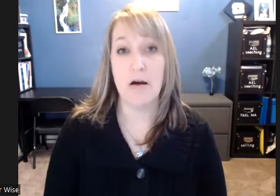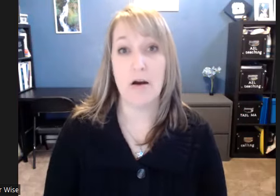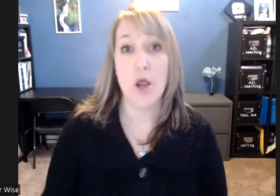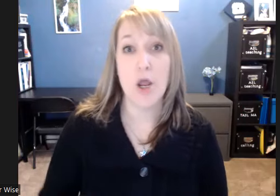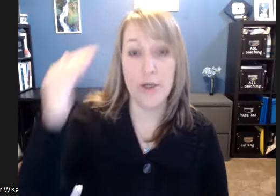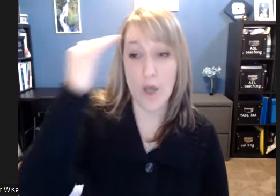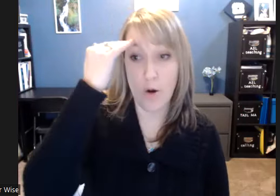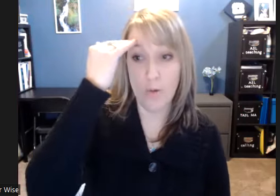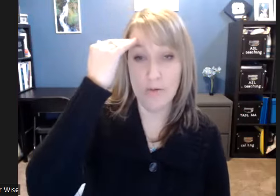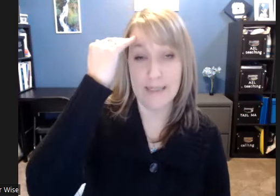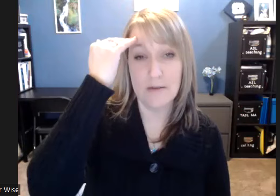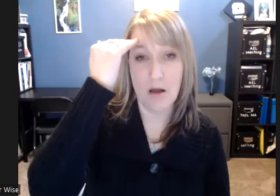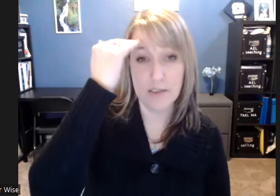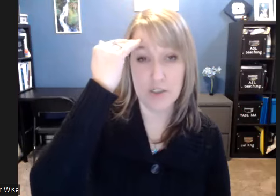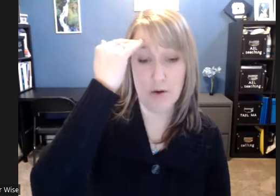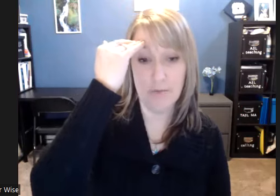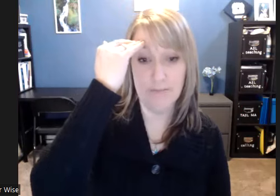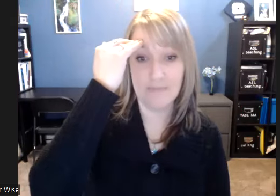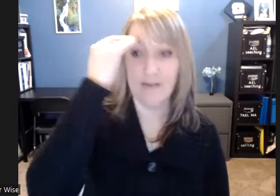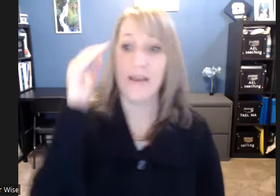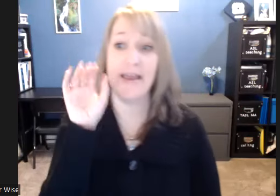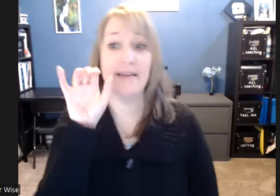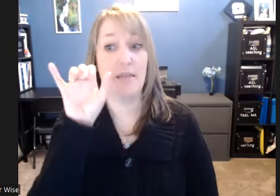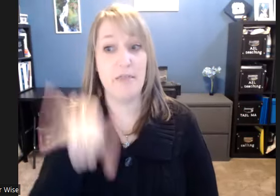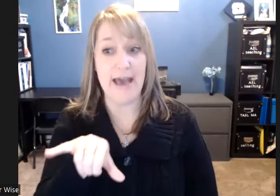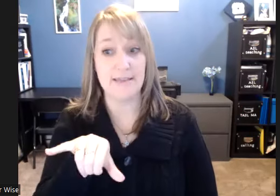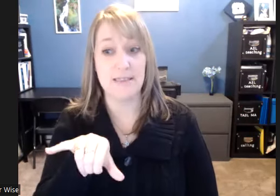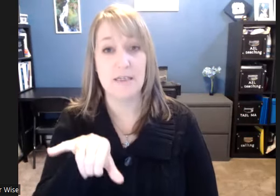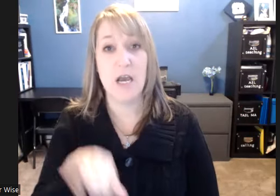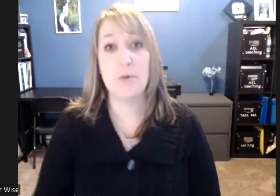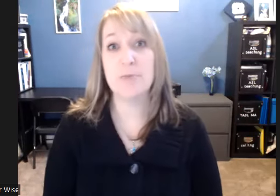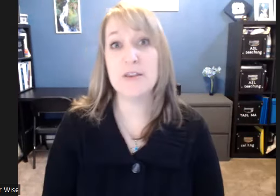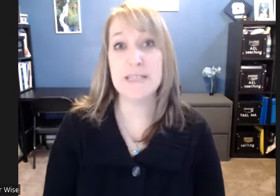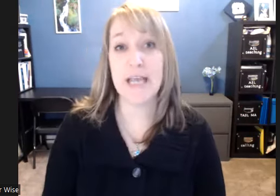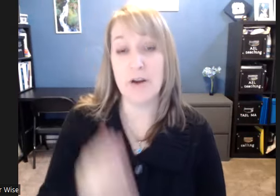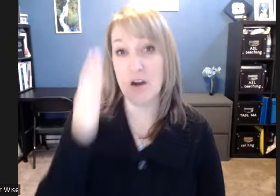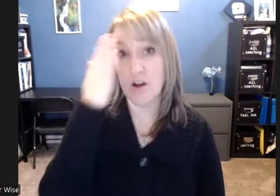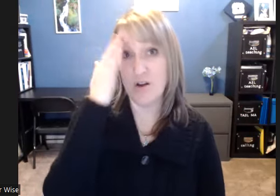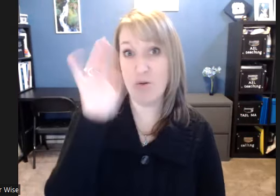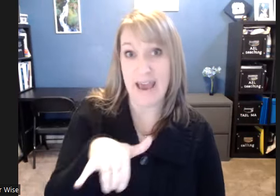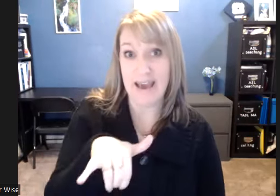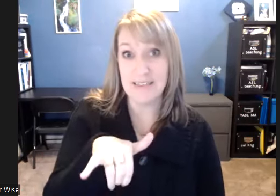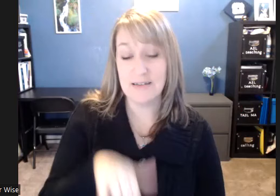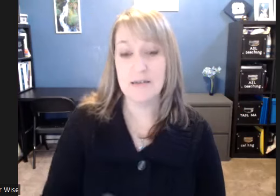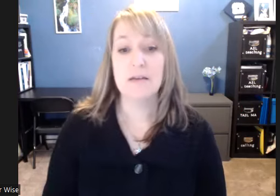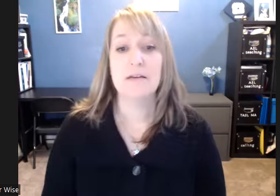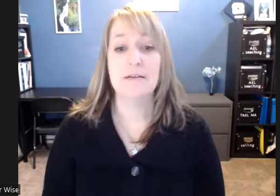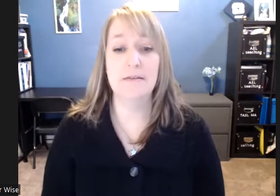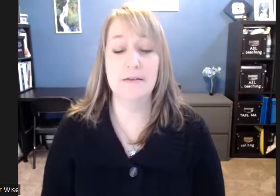are no, like knowledge, no, and that. And when you put them together, know that,